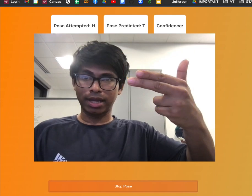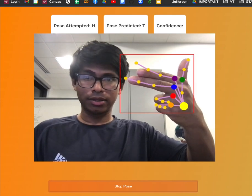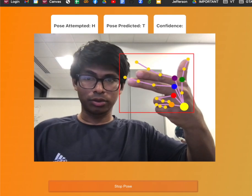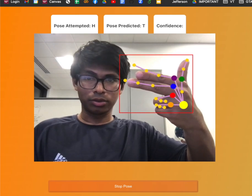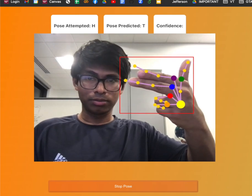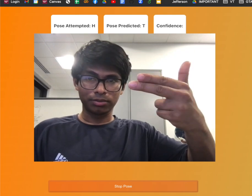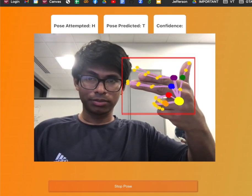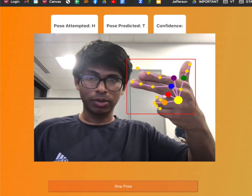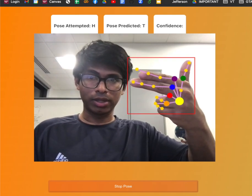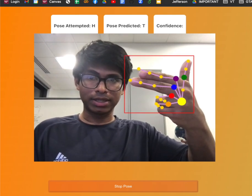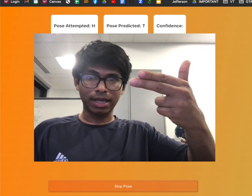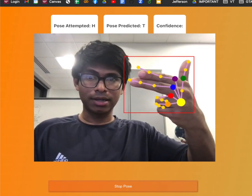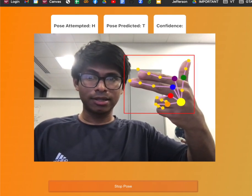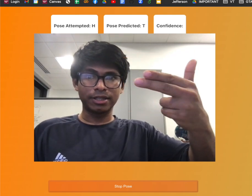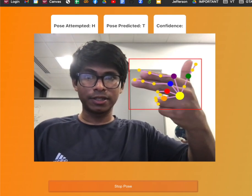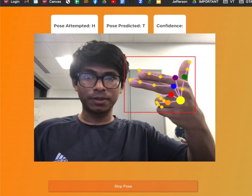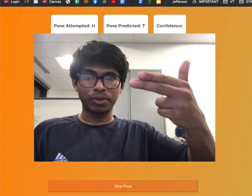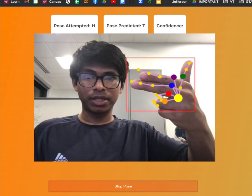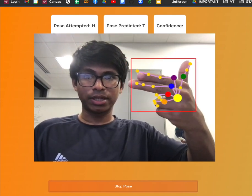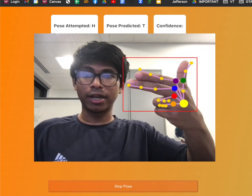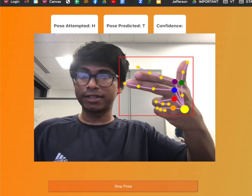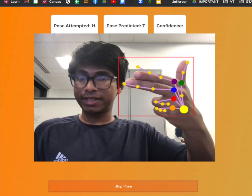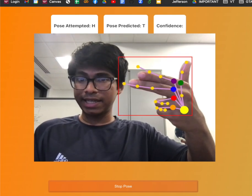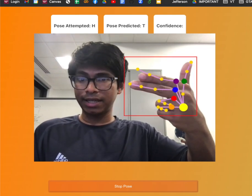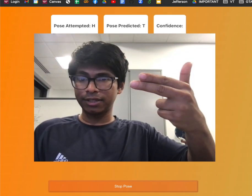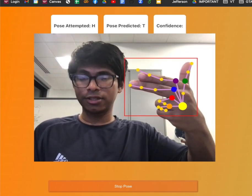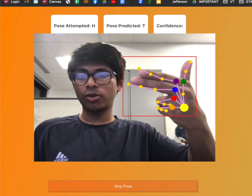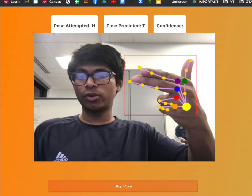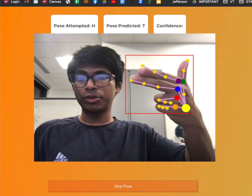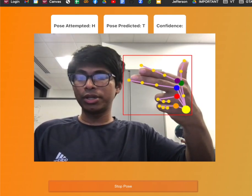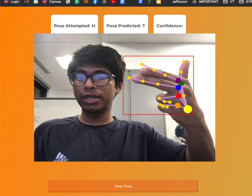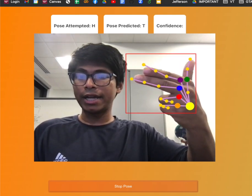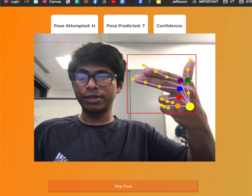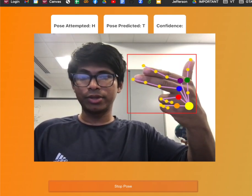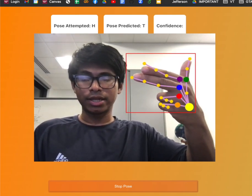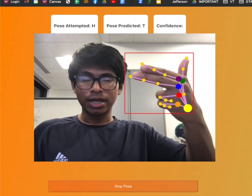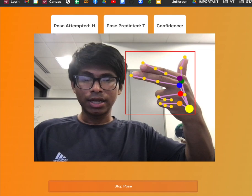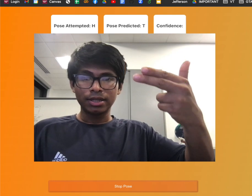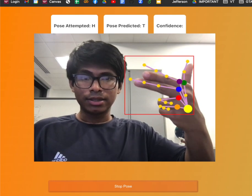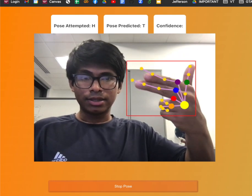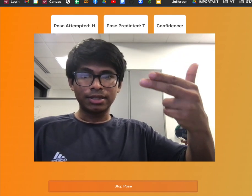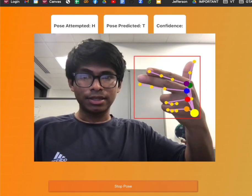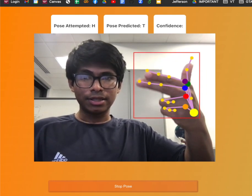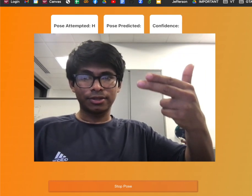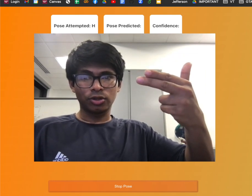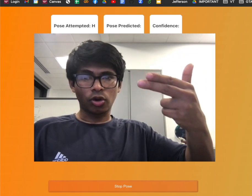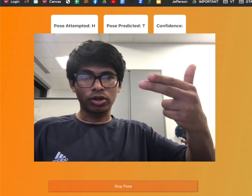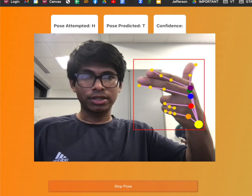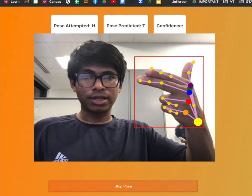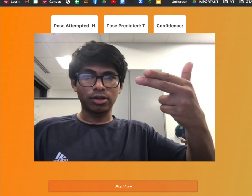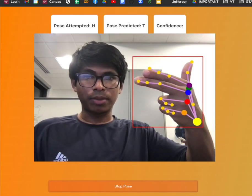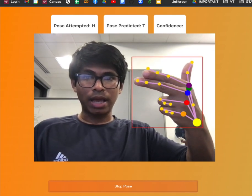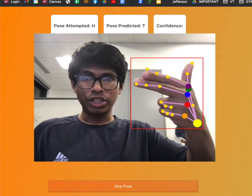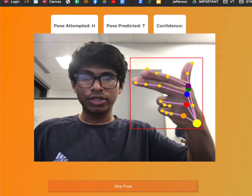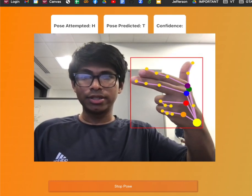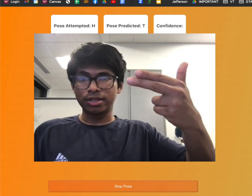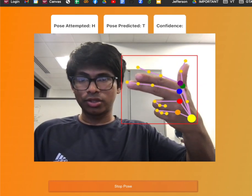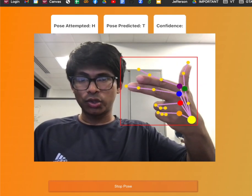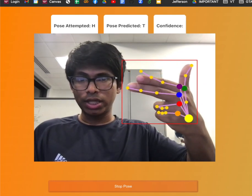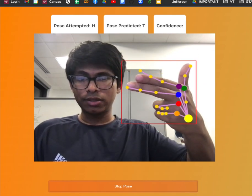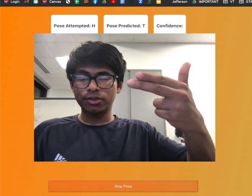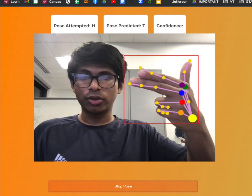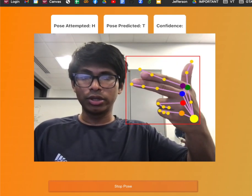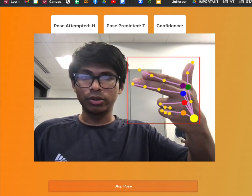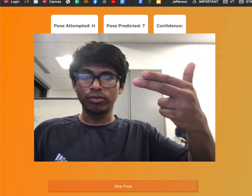another sign. You can see that this is predicted as T, so it will guide you that this is not the sign of H, this